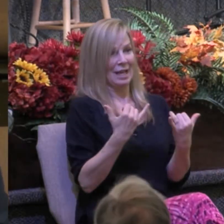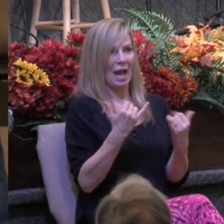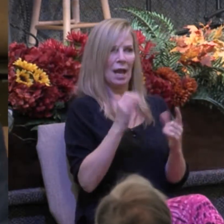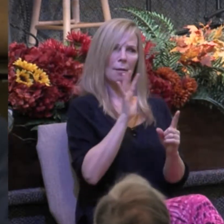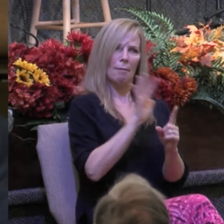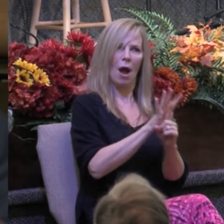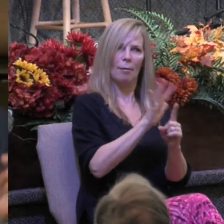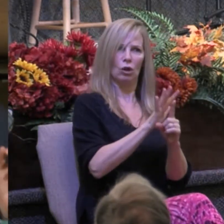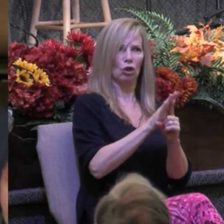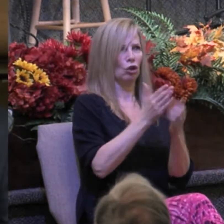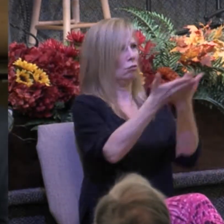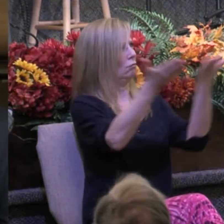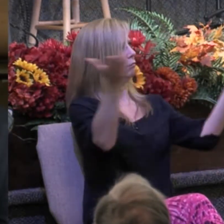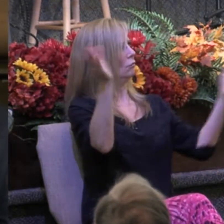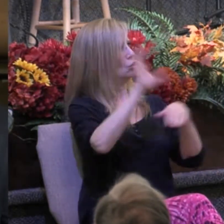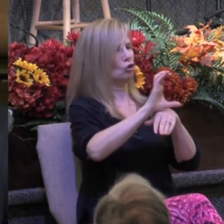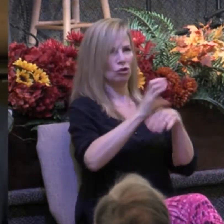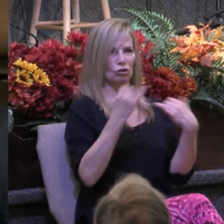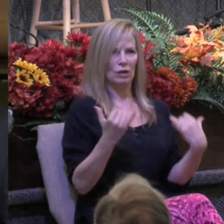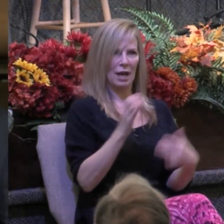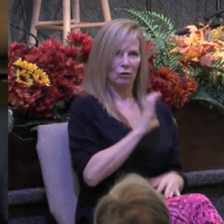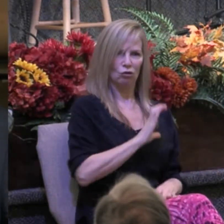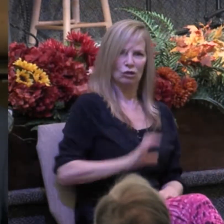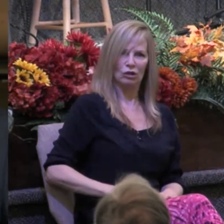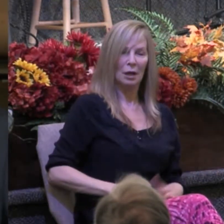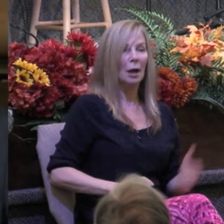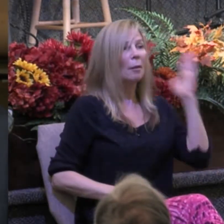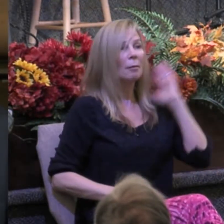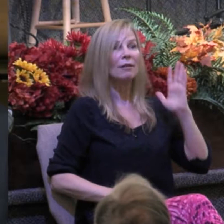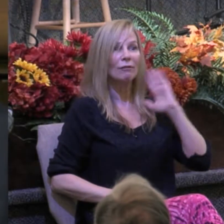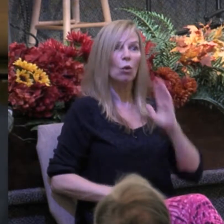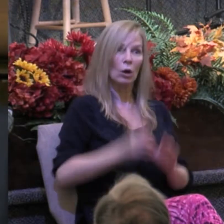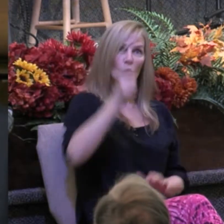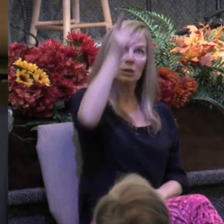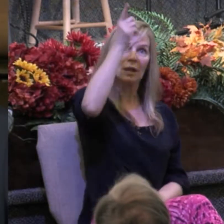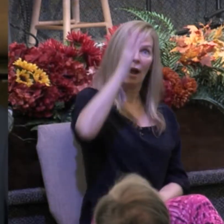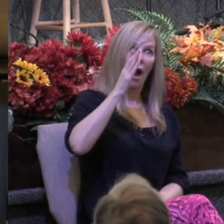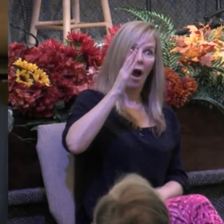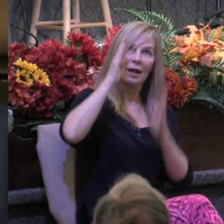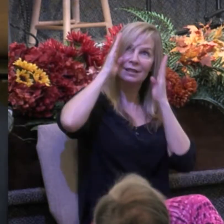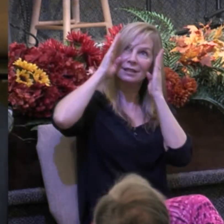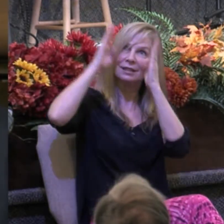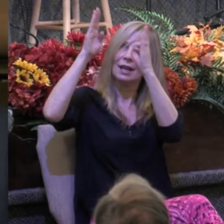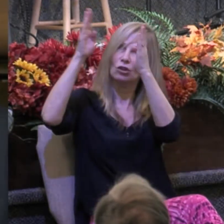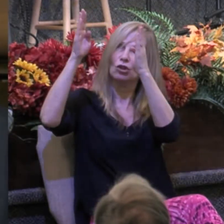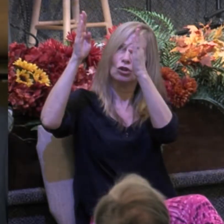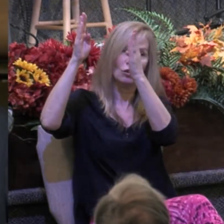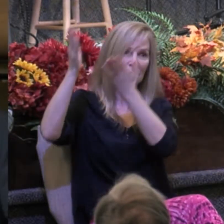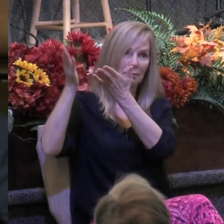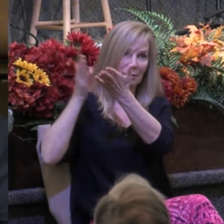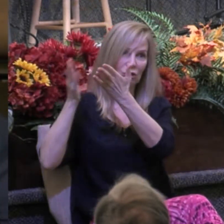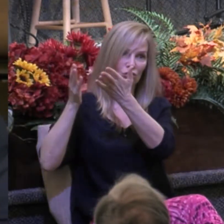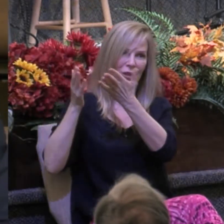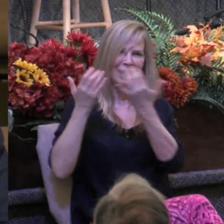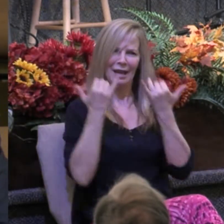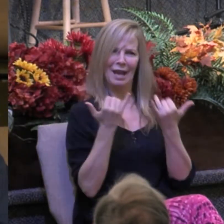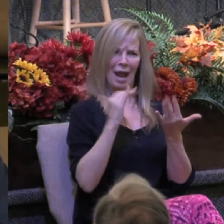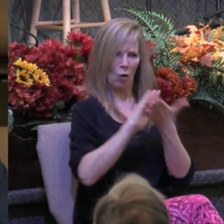as a whole has shifted in recent generations from God-centered ministry to a man-centered